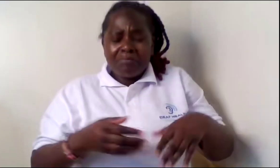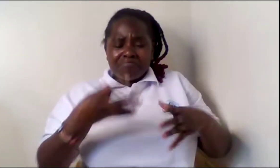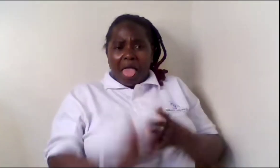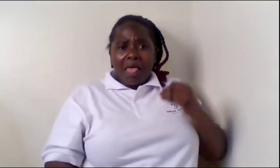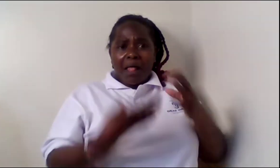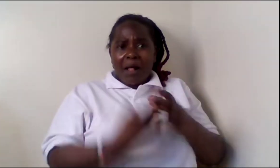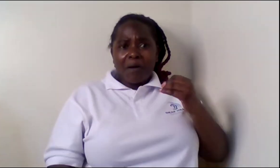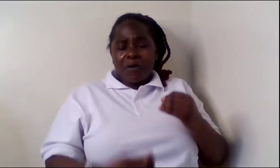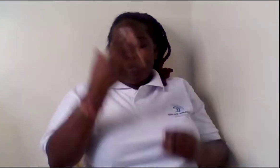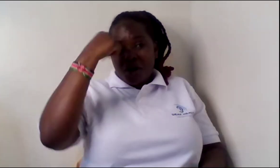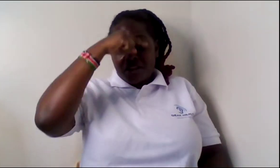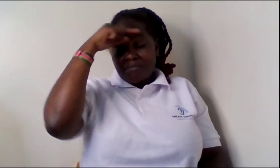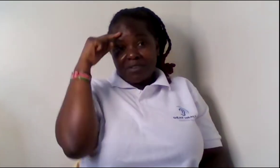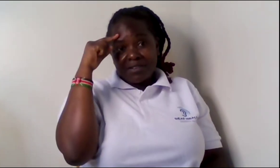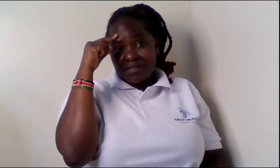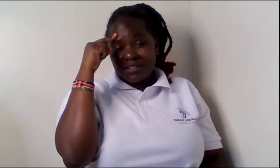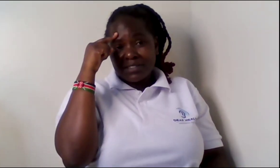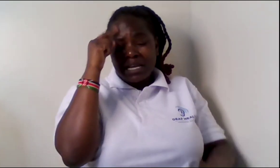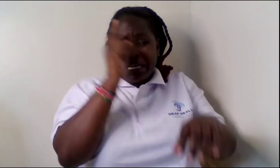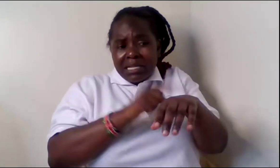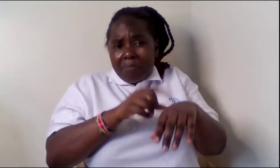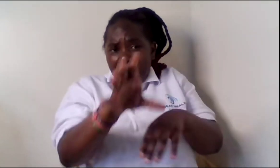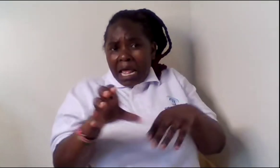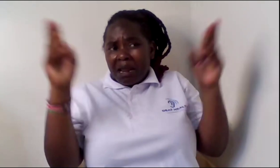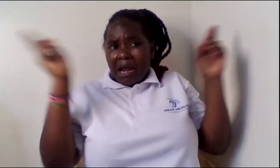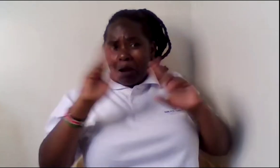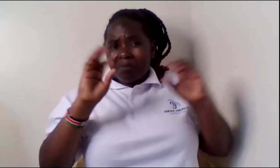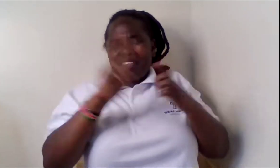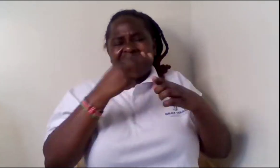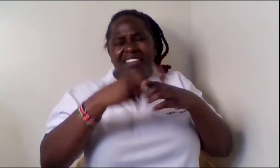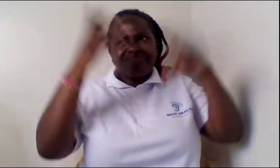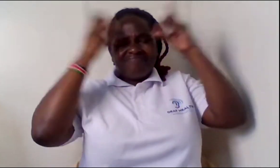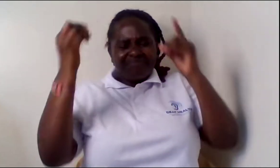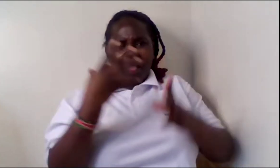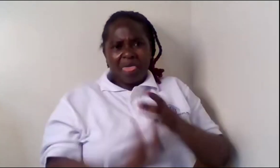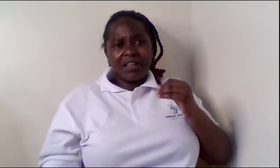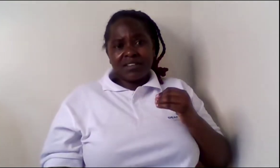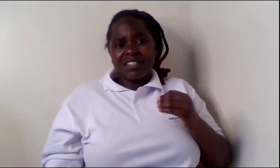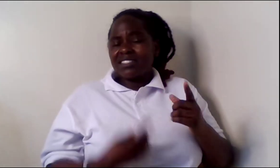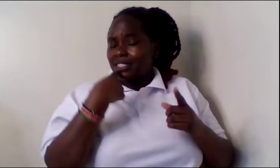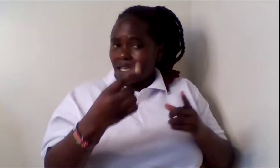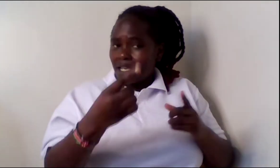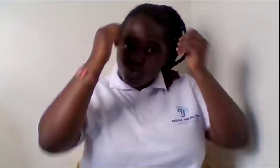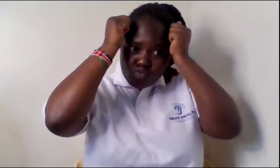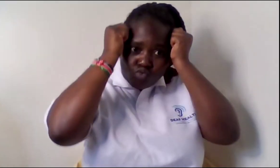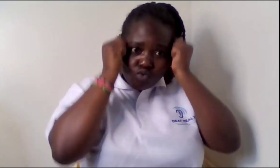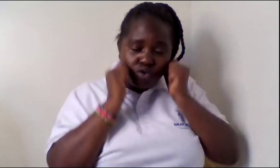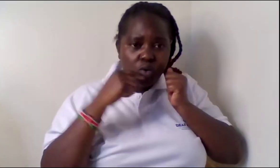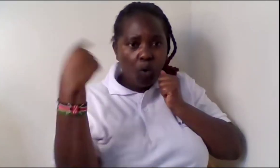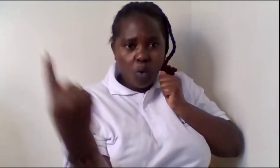got pregnant when they were not ready. As you said, condoms are the only contraception that prevents pregnancy and